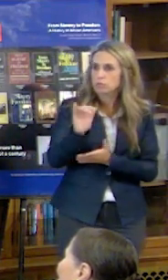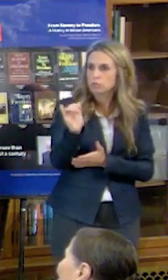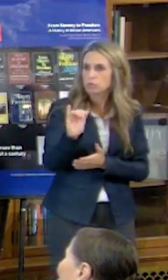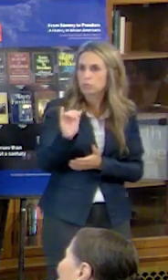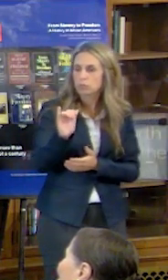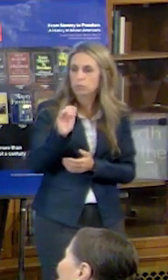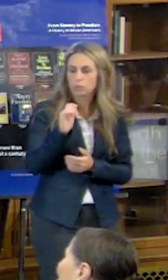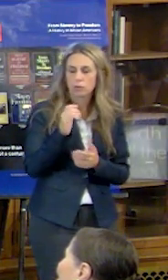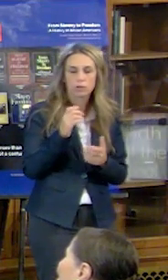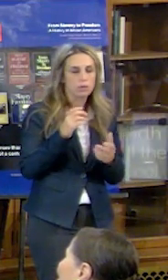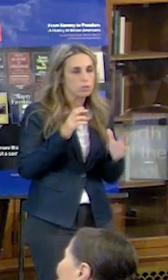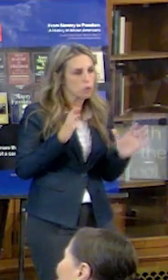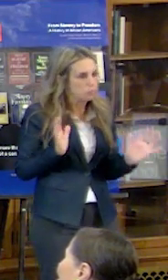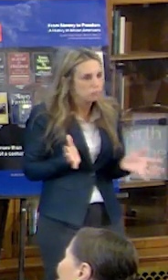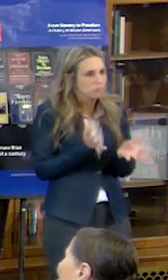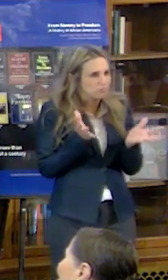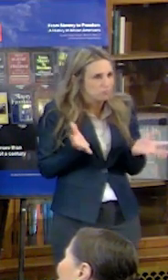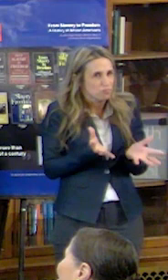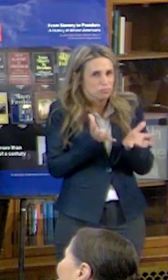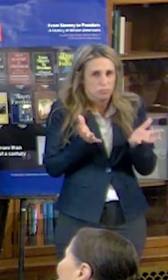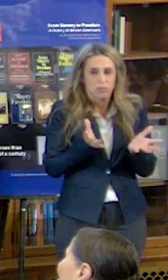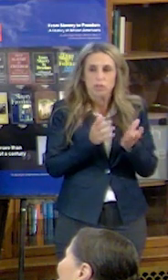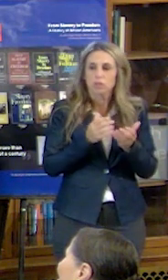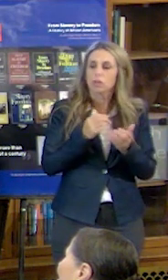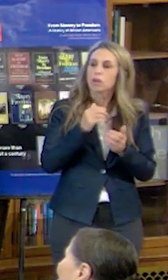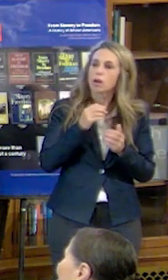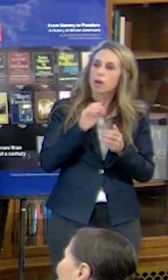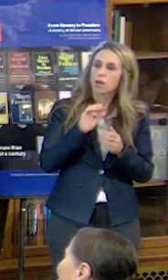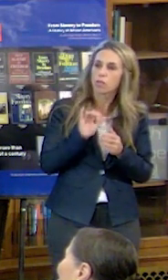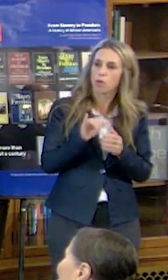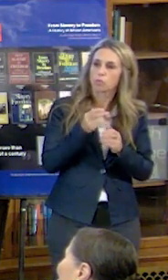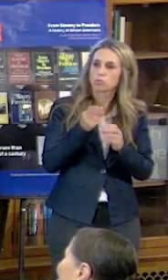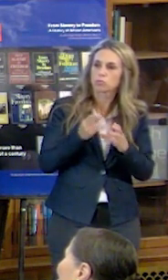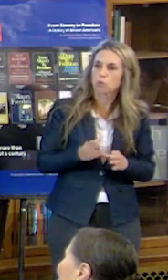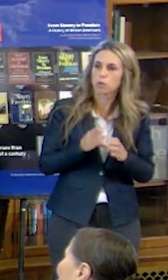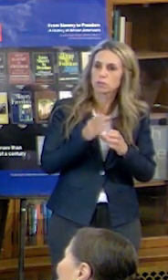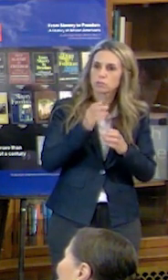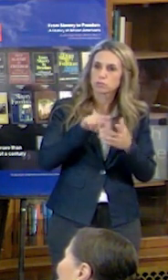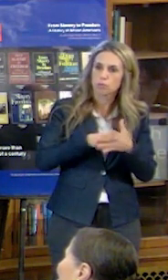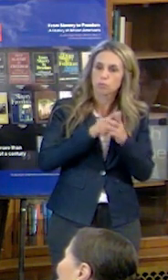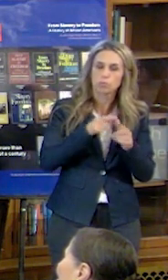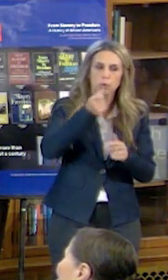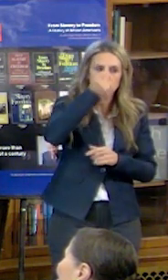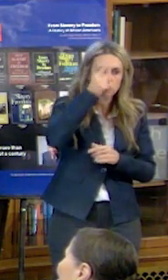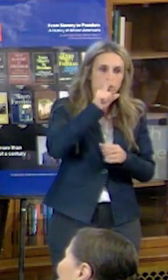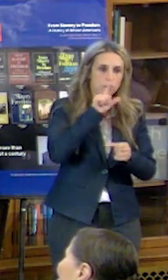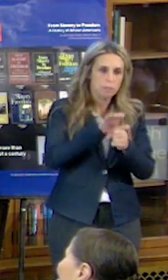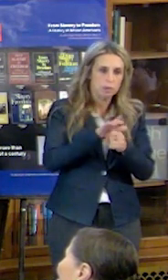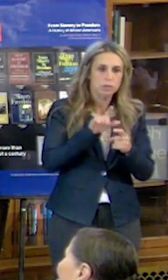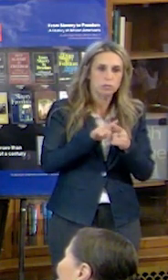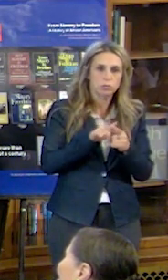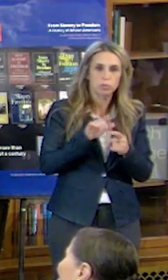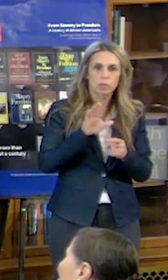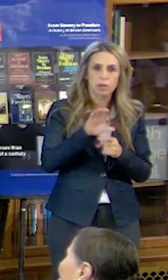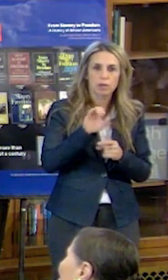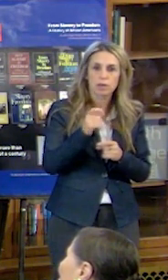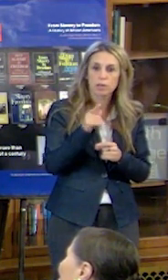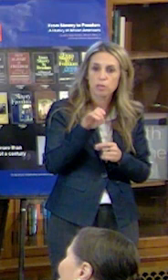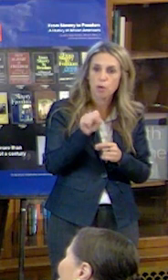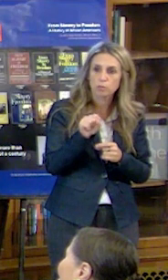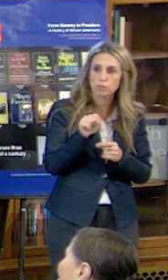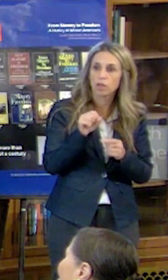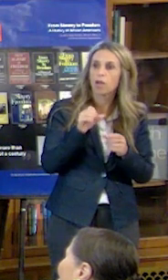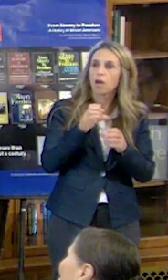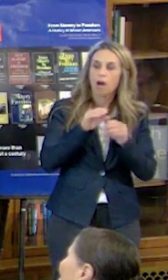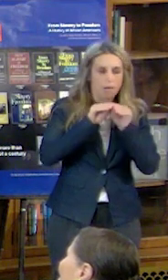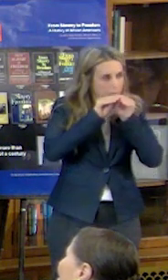directly cultivated as noted early a generation of historians who came to understand and were committed to his ethos of getting